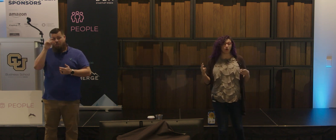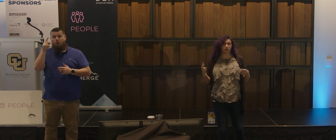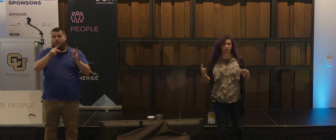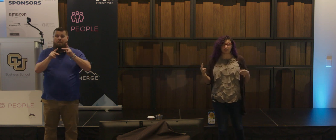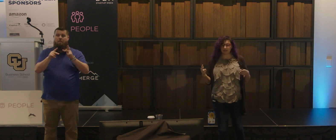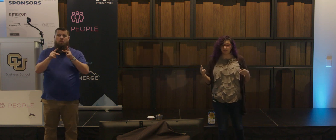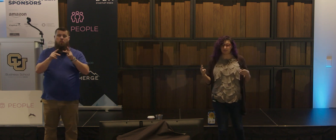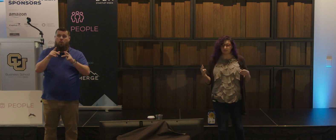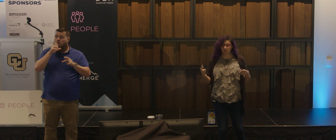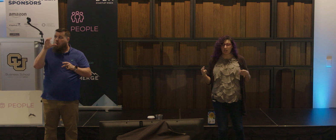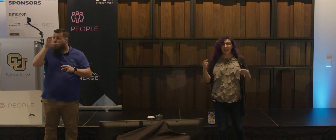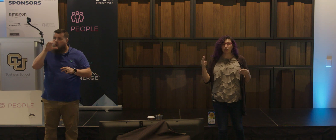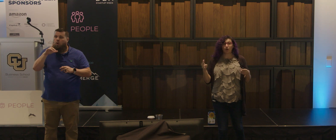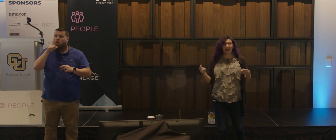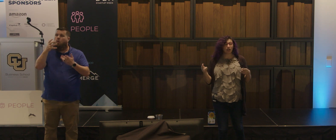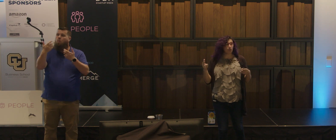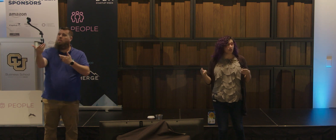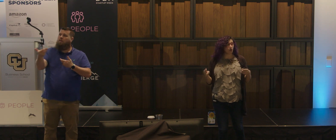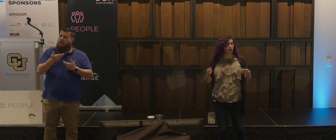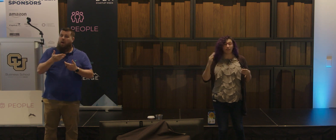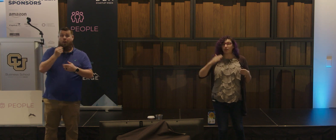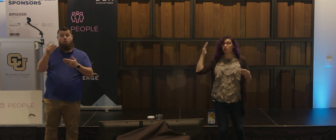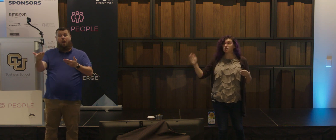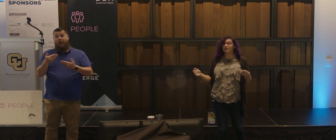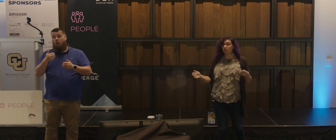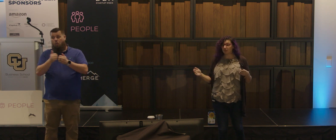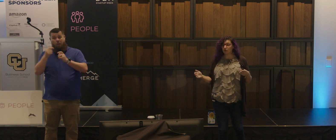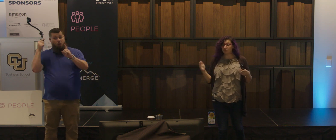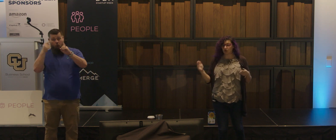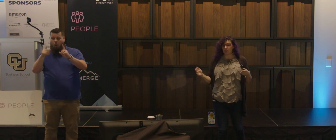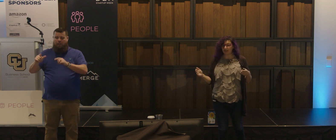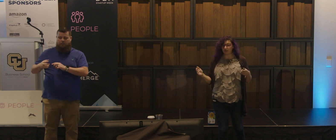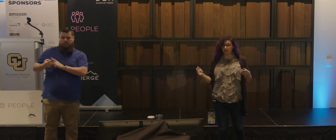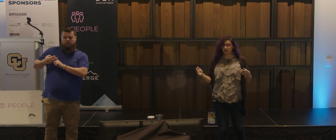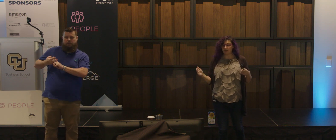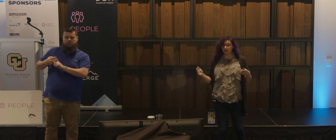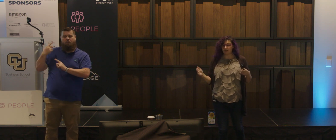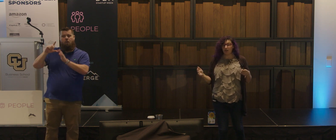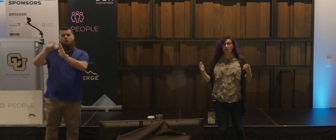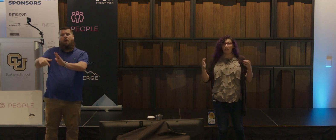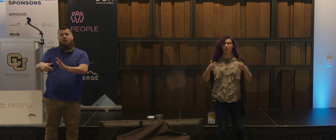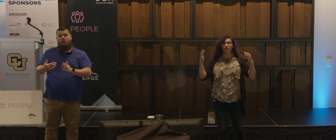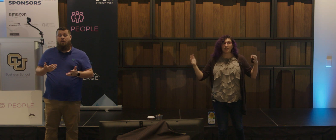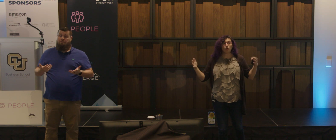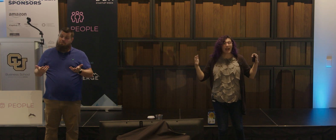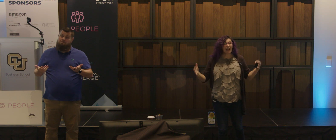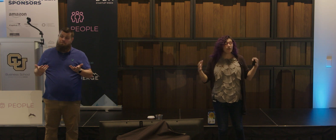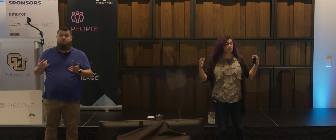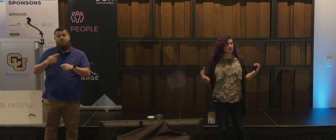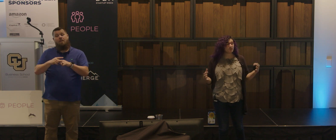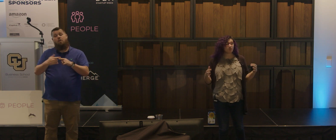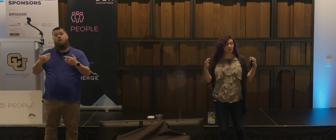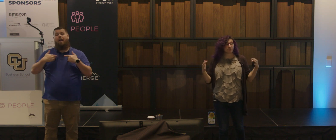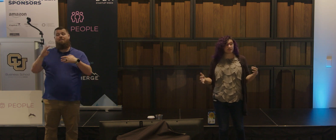that you want on your team and you hire with the goal that they will stay with you for a while, then you have